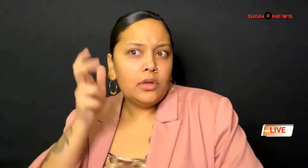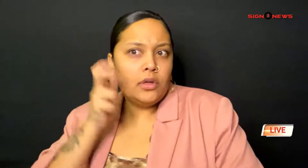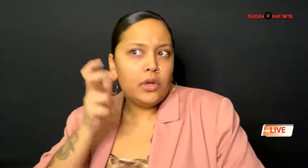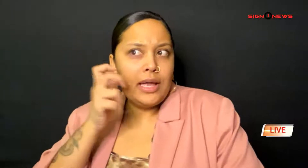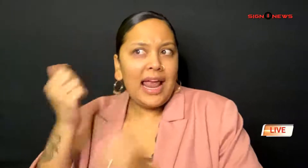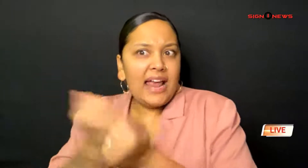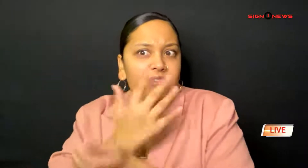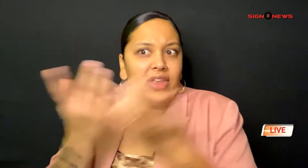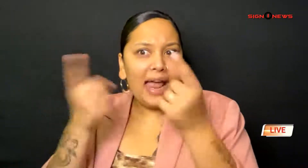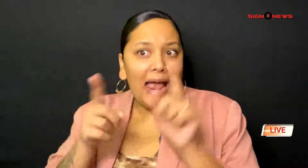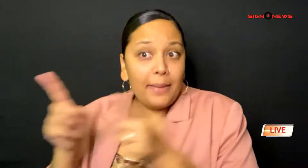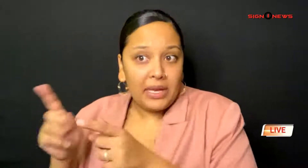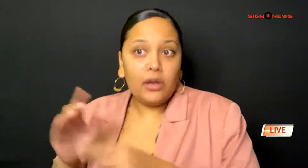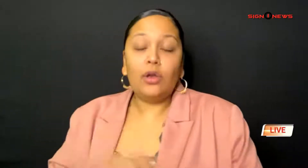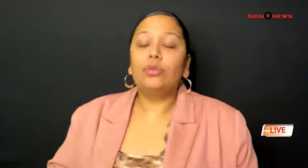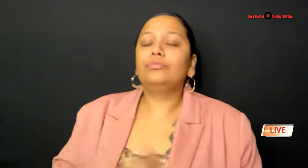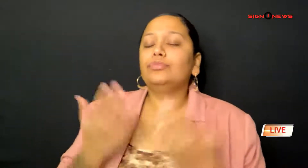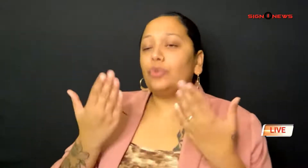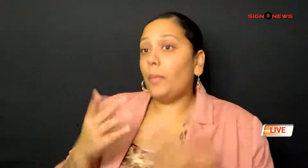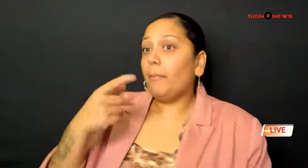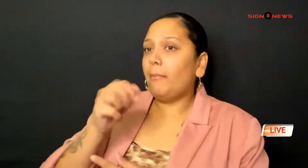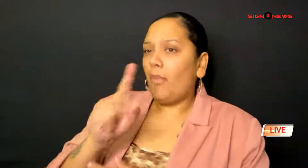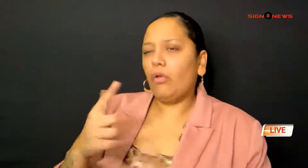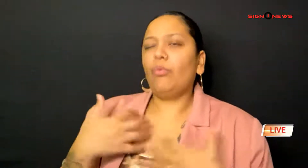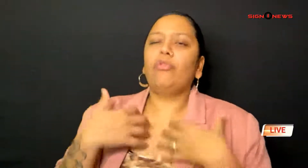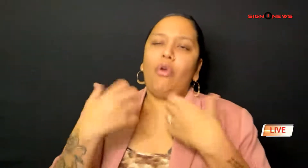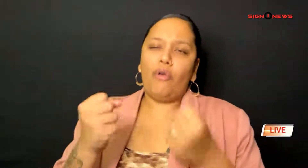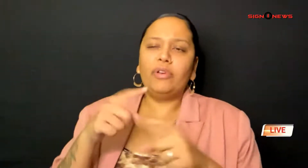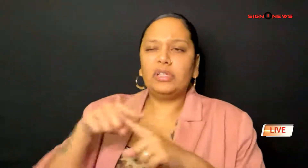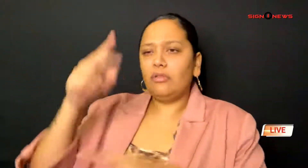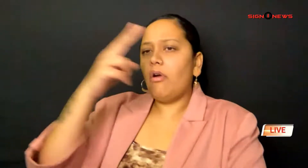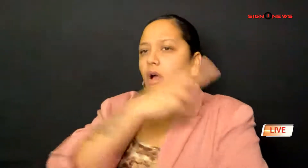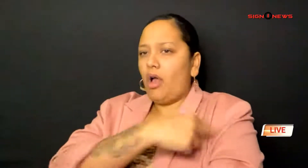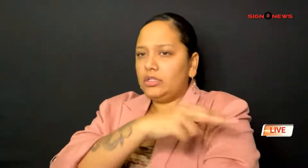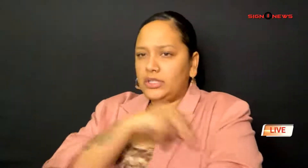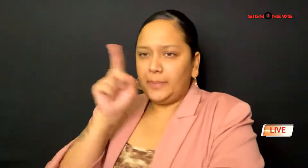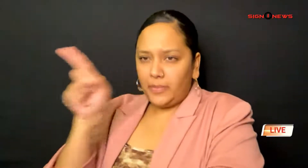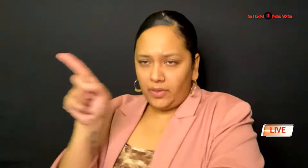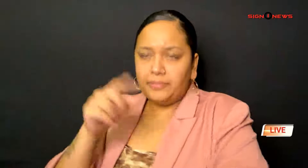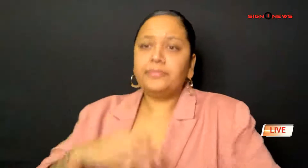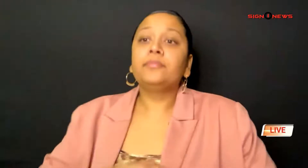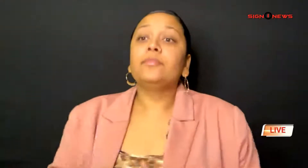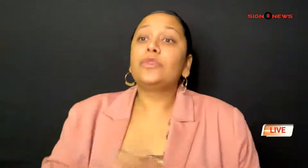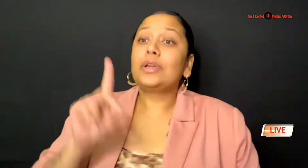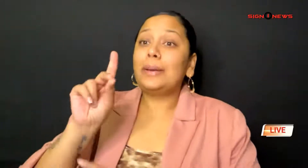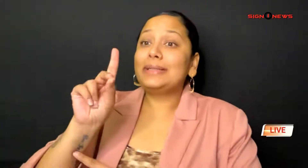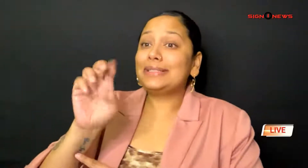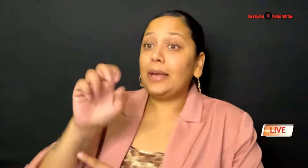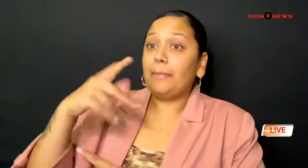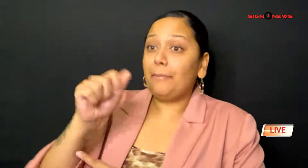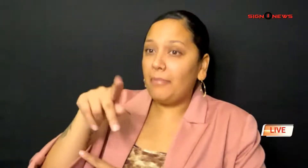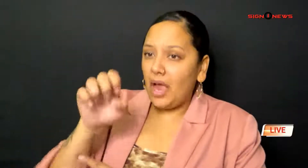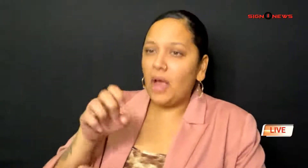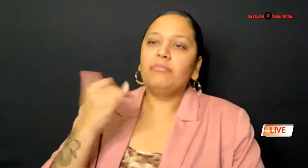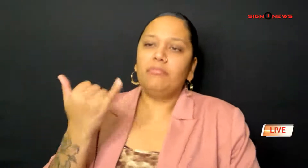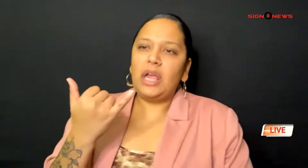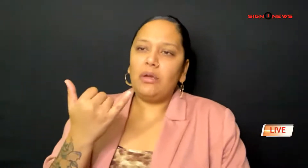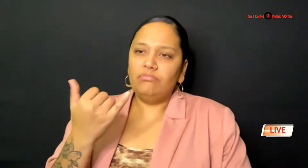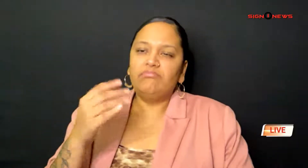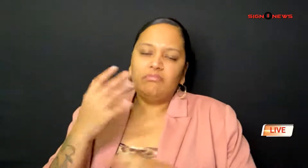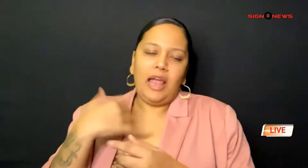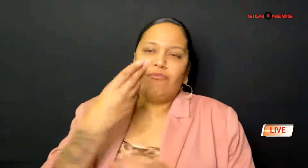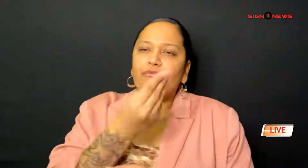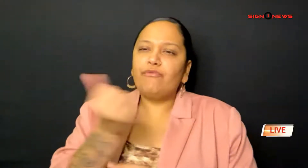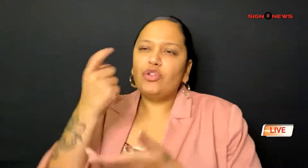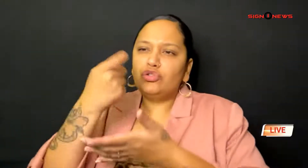Pelosi secretly called 911 without tipping off DePape, so operators heard the entire encounter. Paul is recovering in the